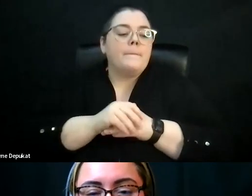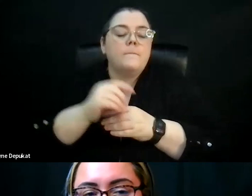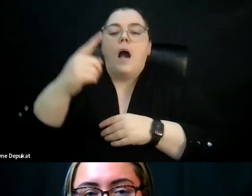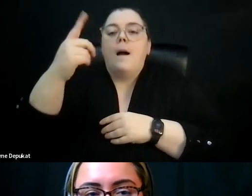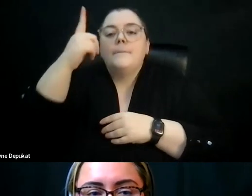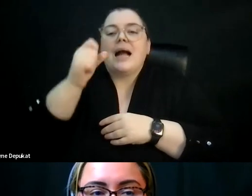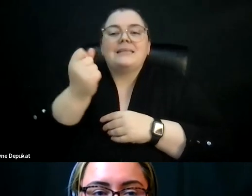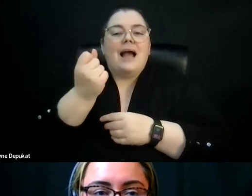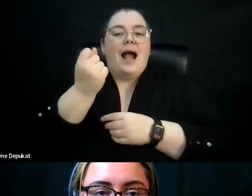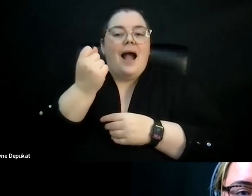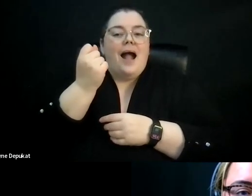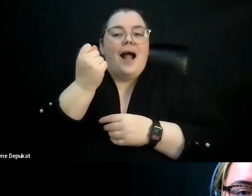or reading each other's minds.